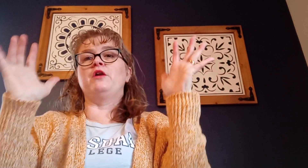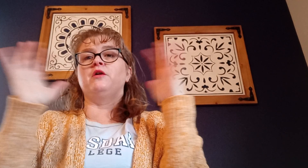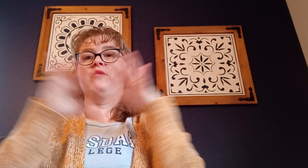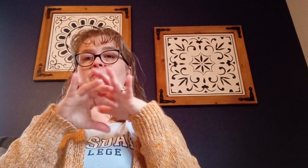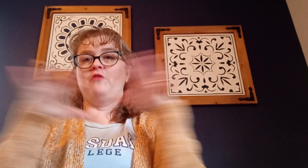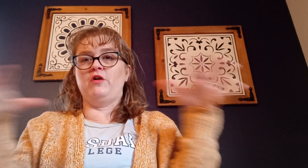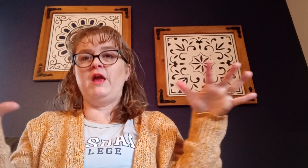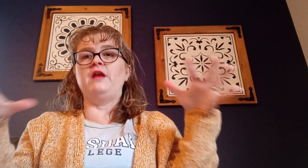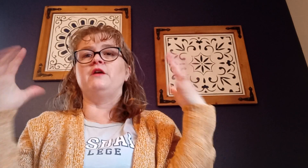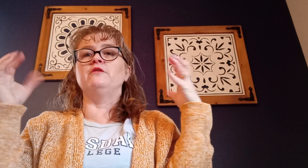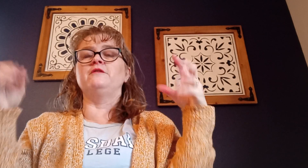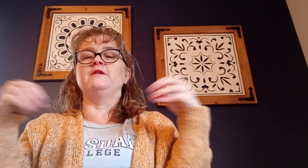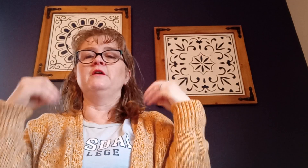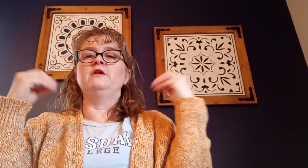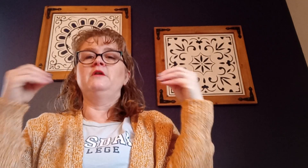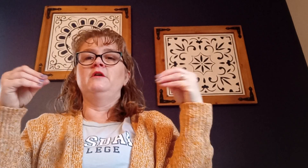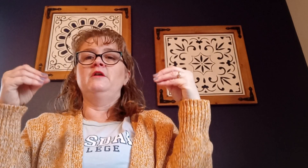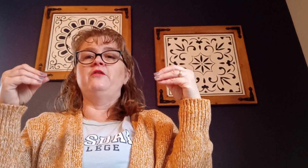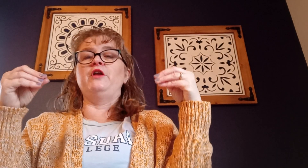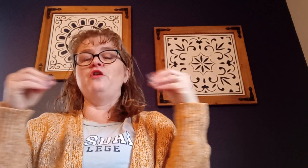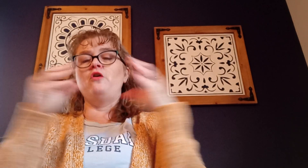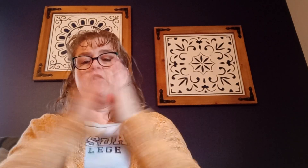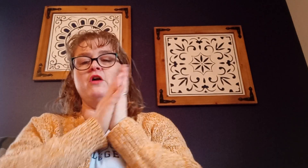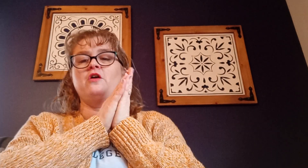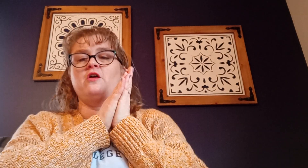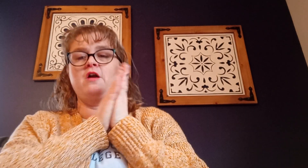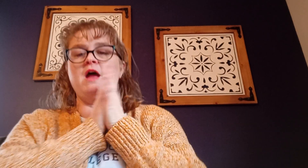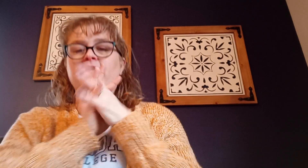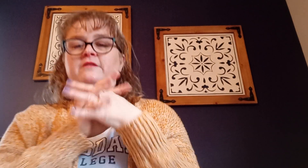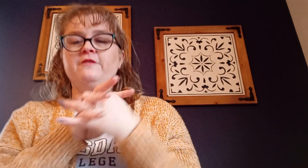underwater volcanoes that no longer are active.